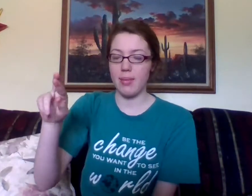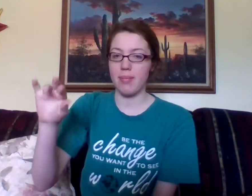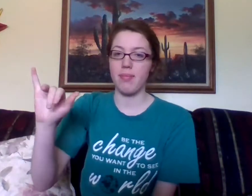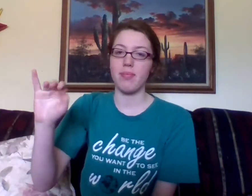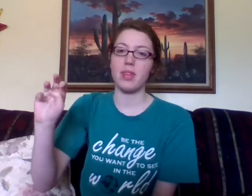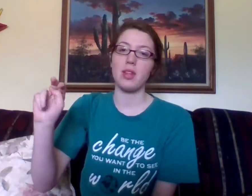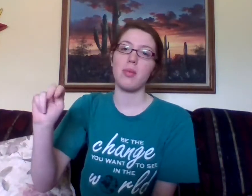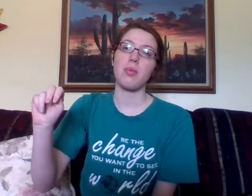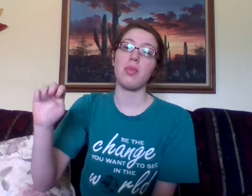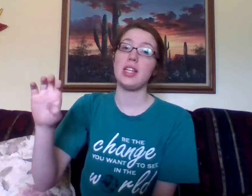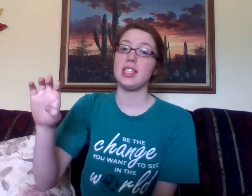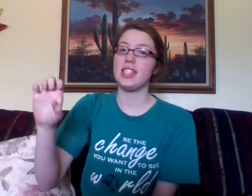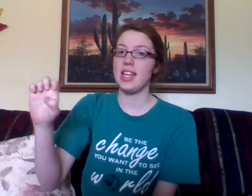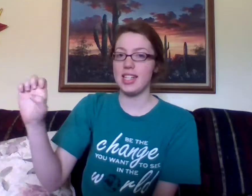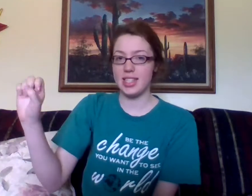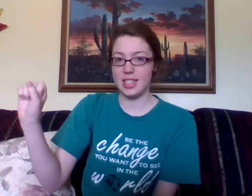I'm Princess